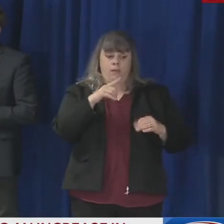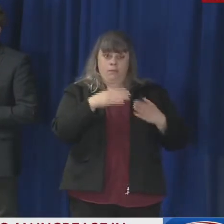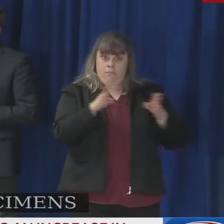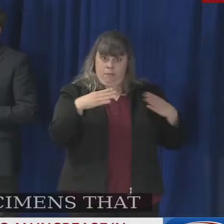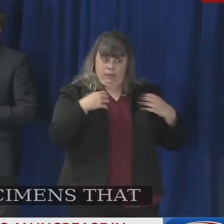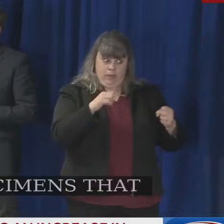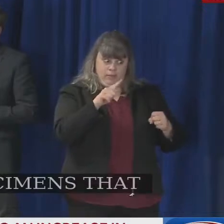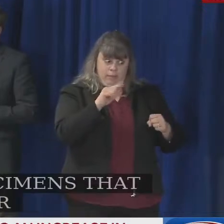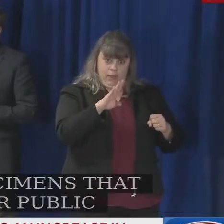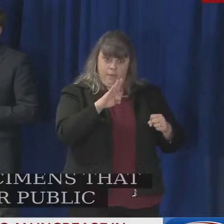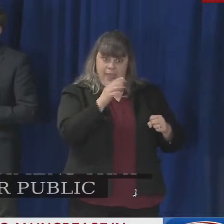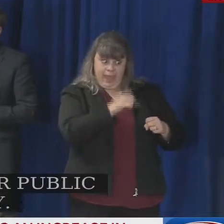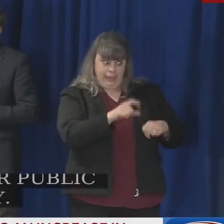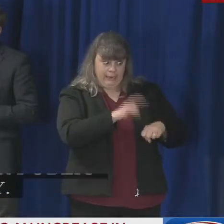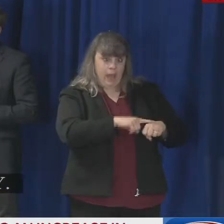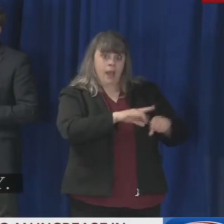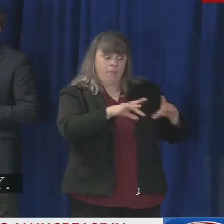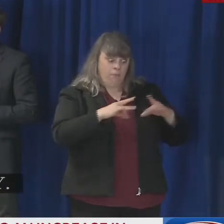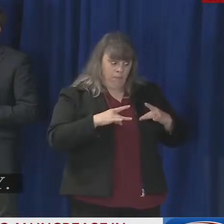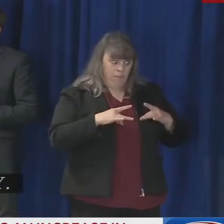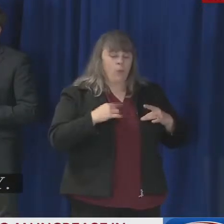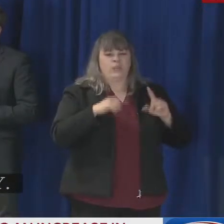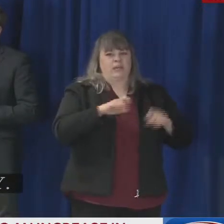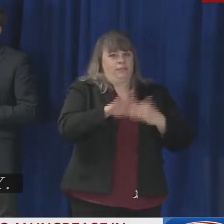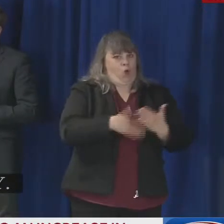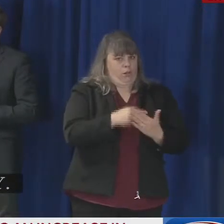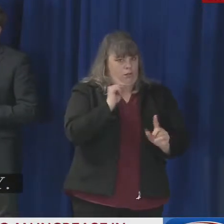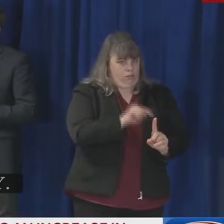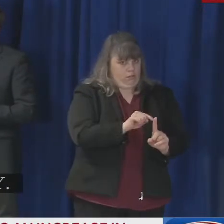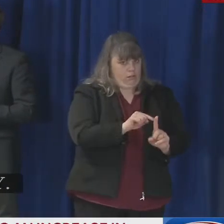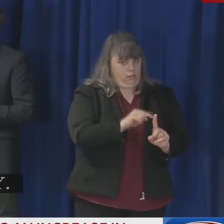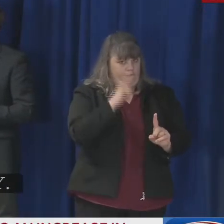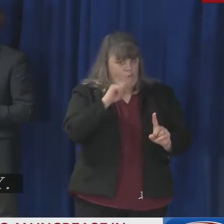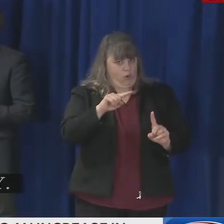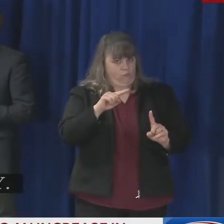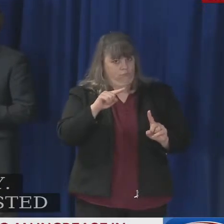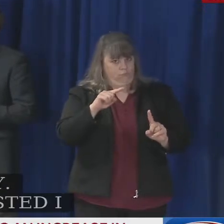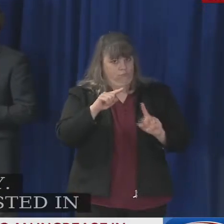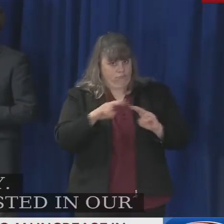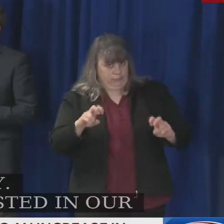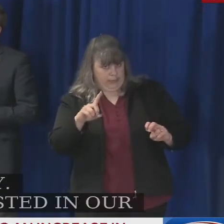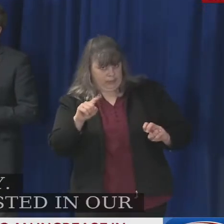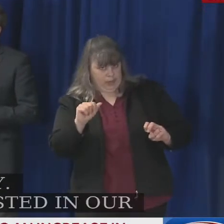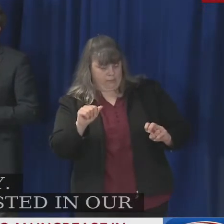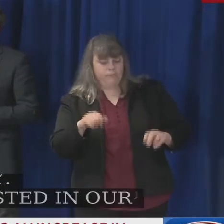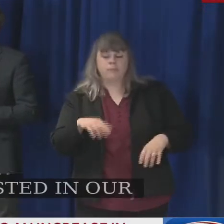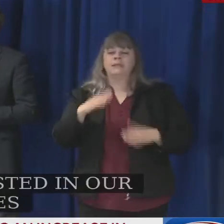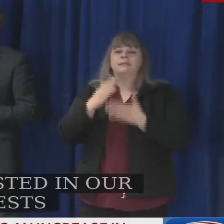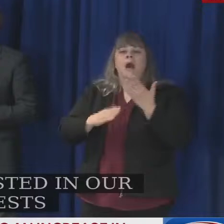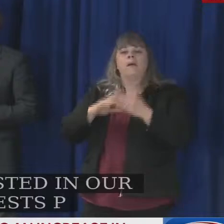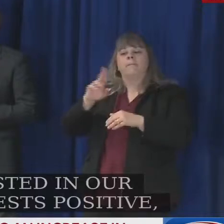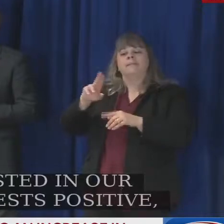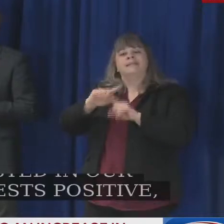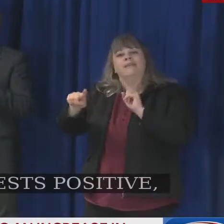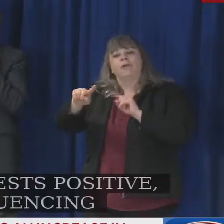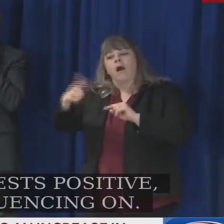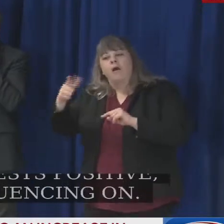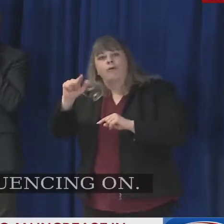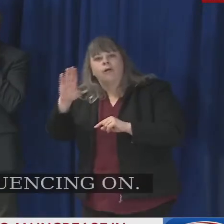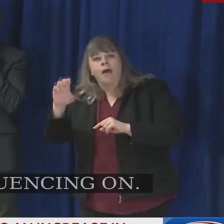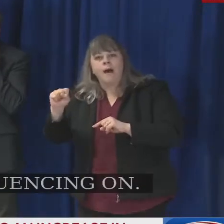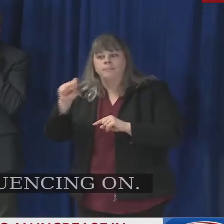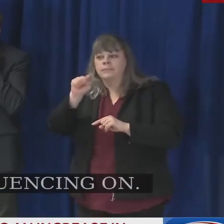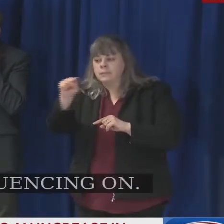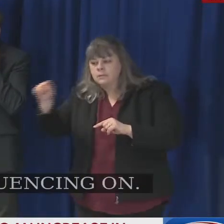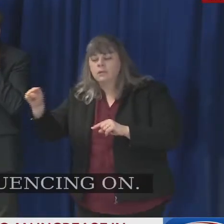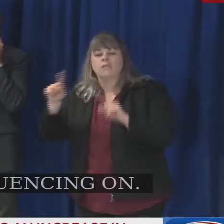that tests positive, we do the genetic sequencing on. But then there are also specimens that are testing positive at national reference labs and other places. And so when you